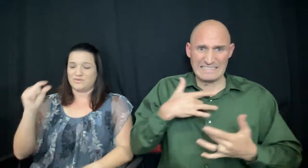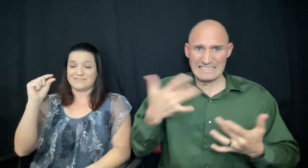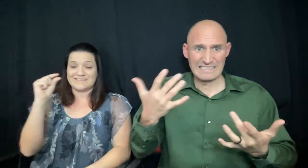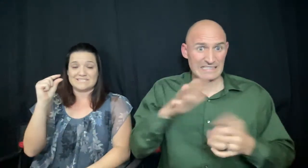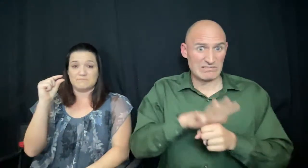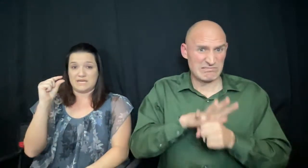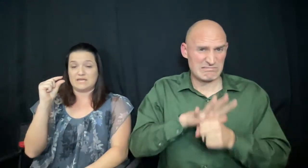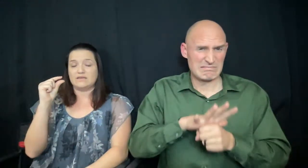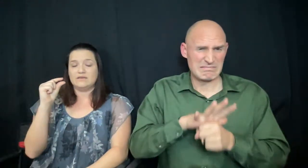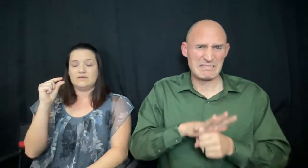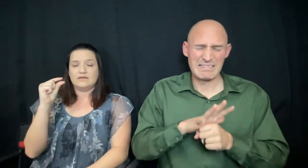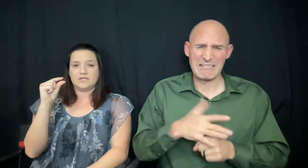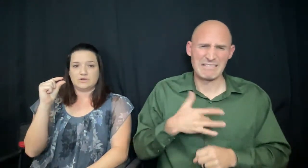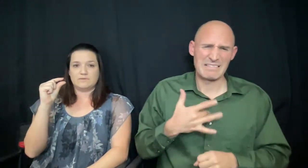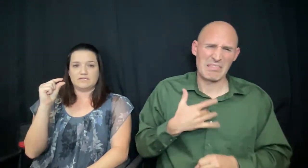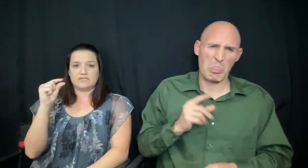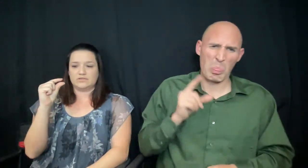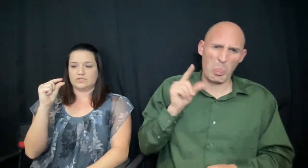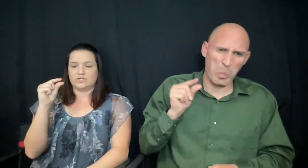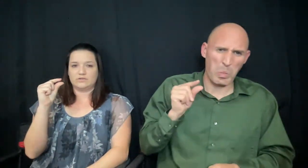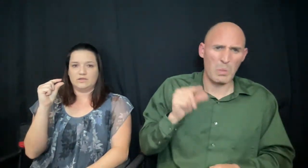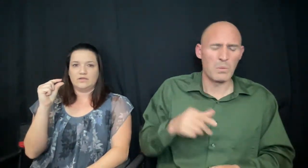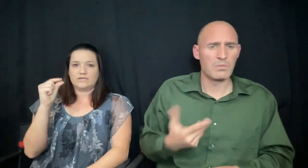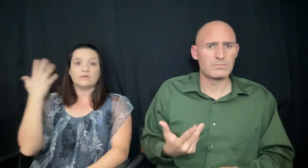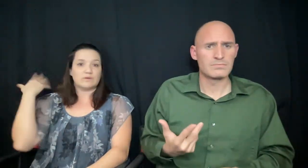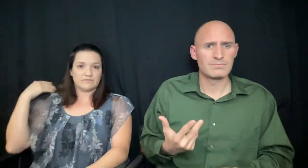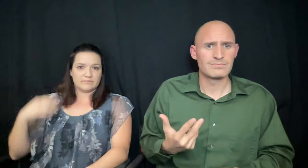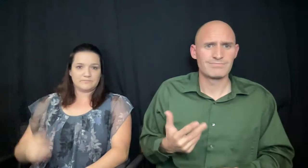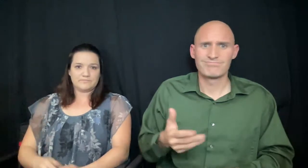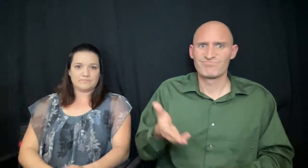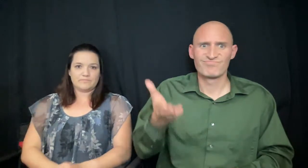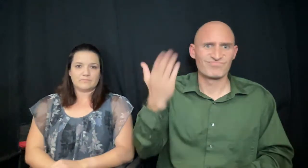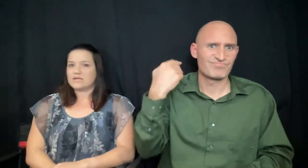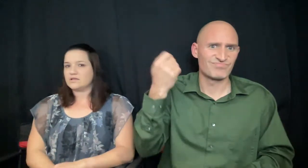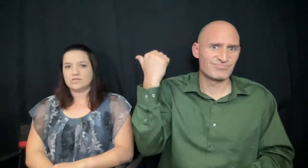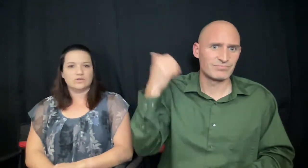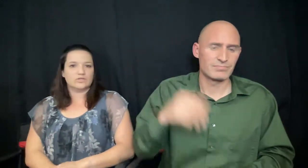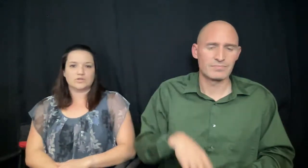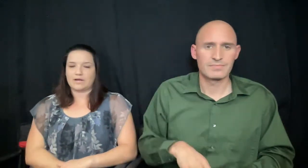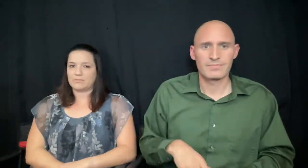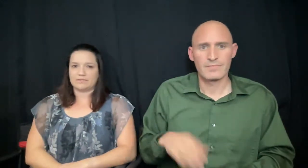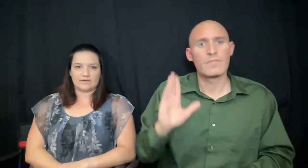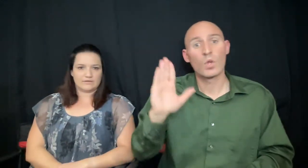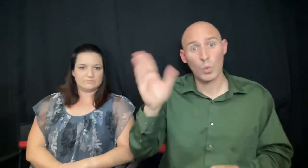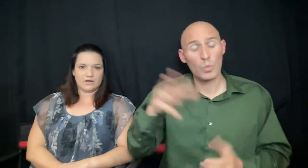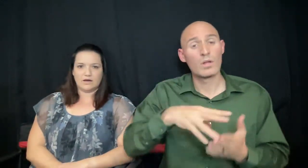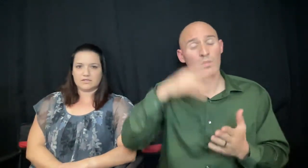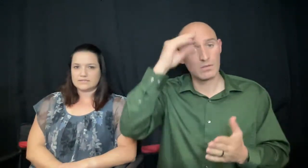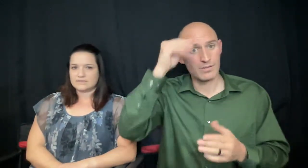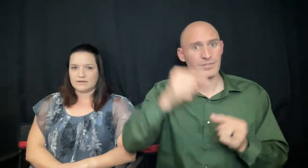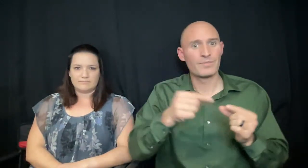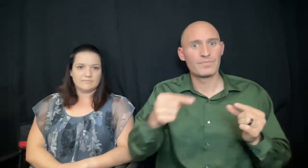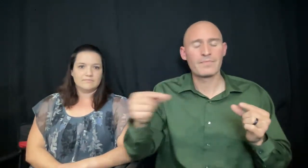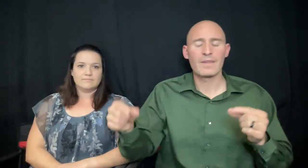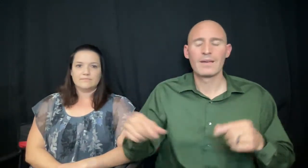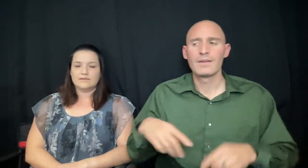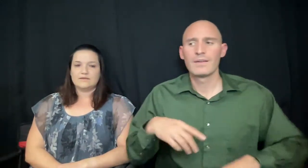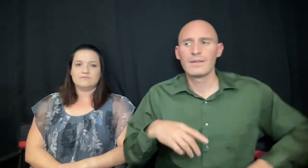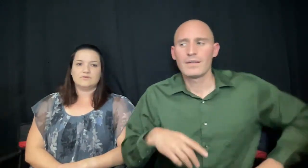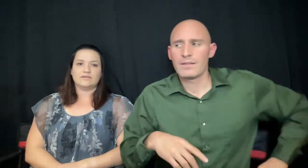feel this big in your ability to learn, get rid of it. You'll learn grammar later, all in good time. Don't let